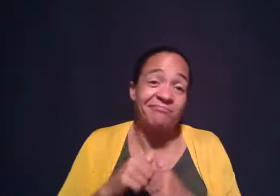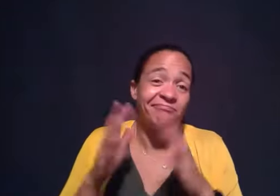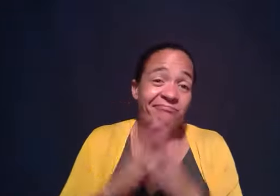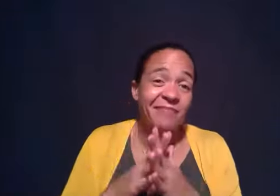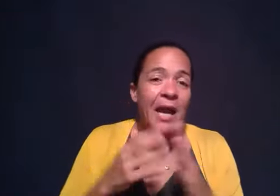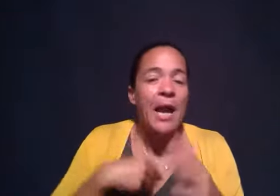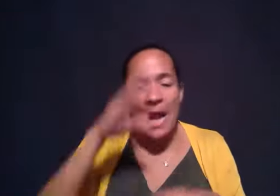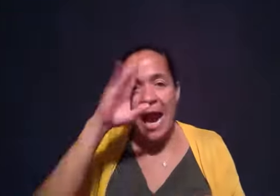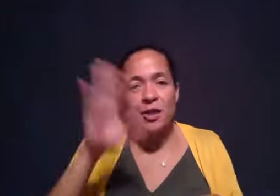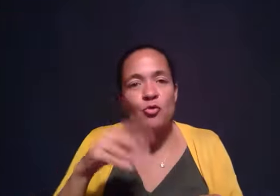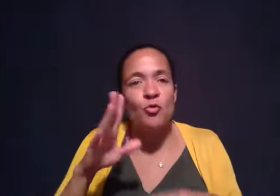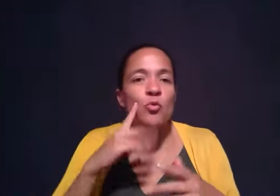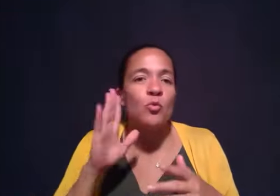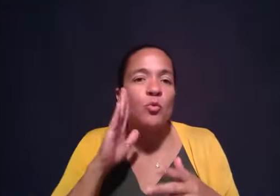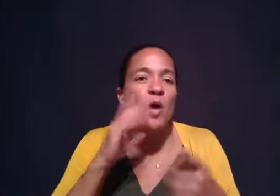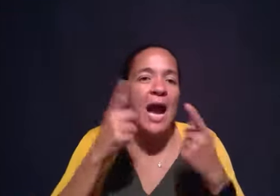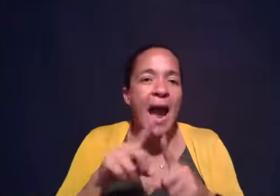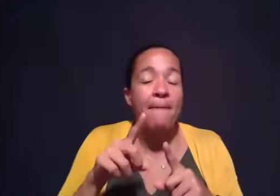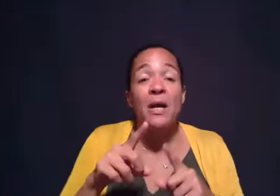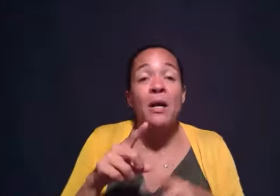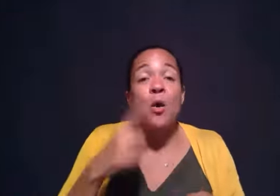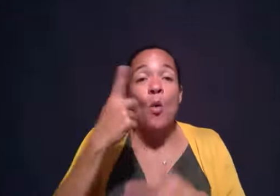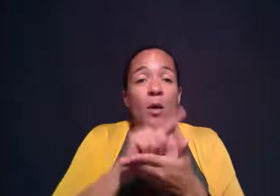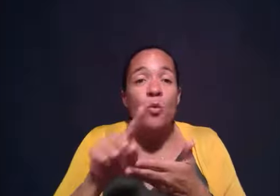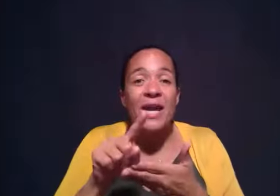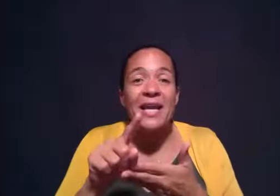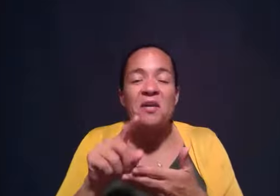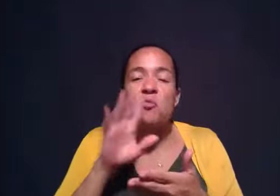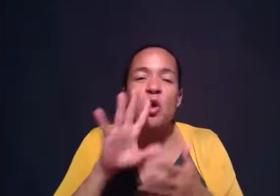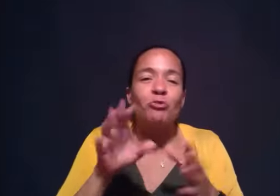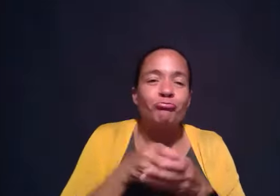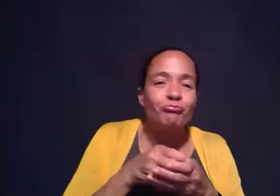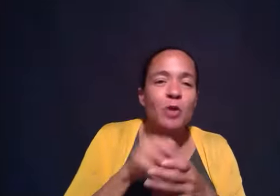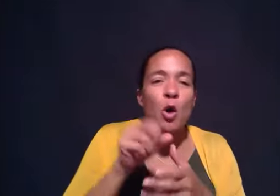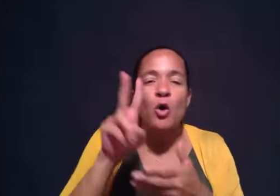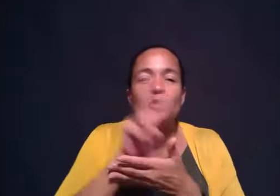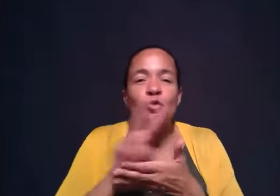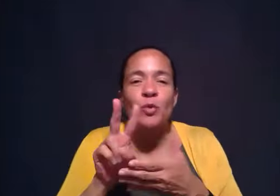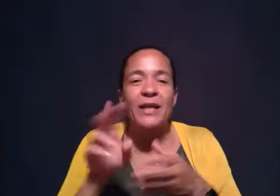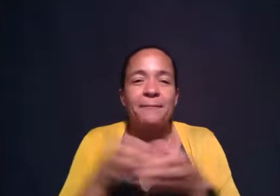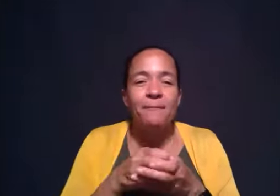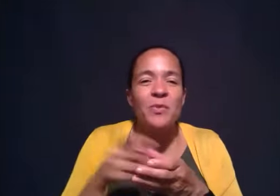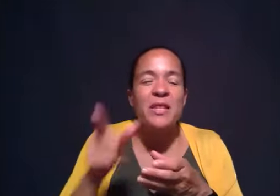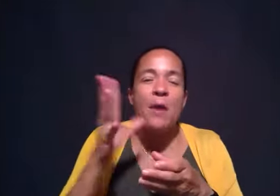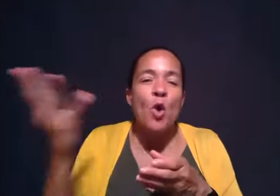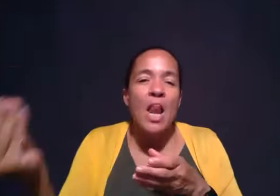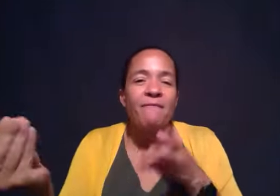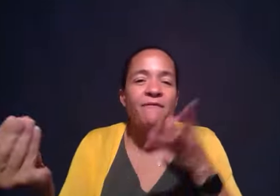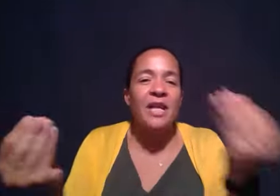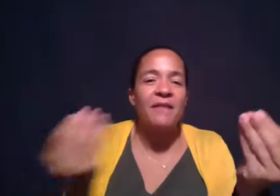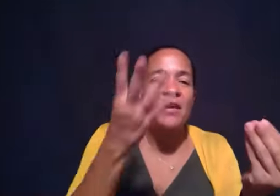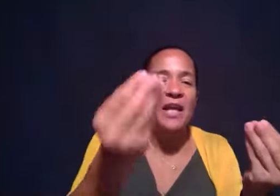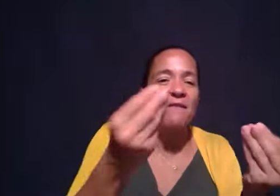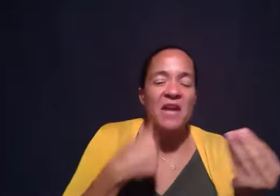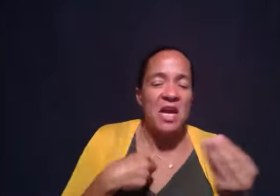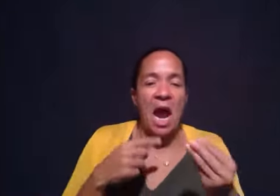maybe 2, and then they'd start flaking out and I could be done. And when I say done, I meant done with AA. I was too